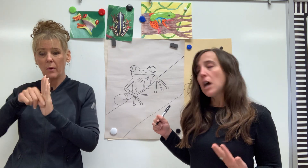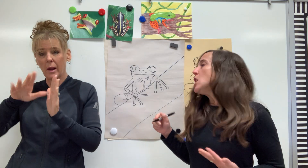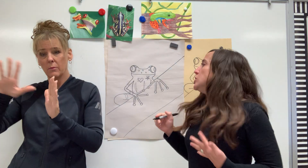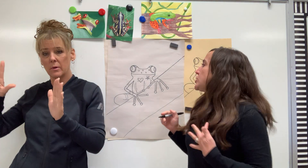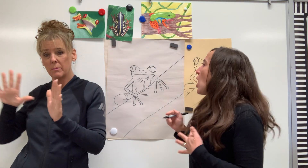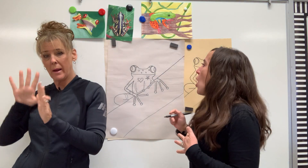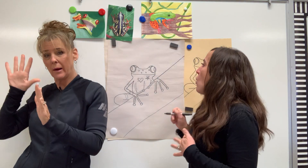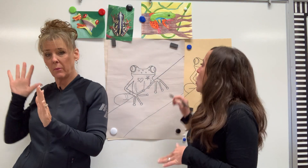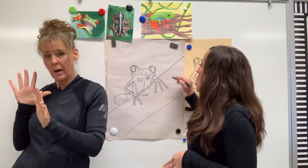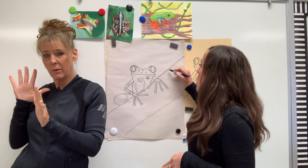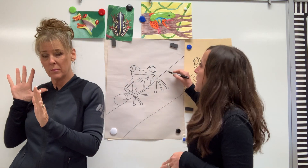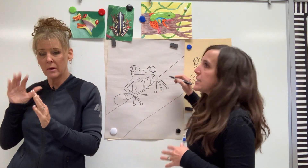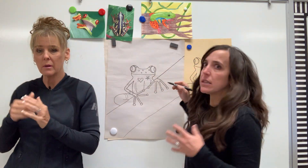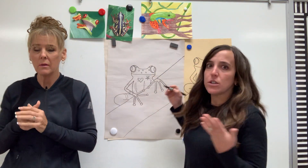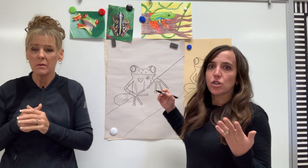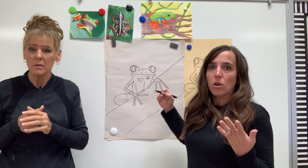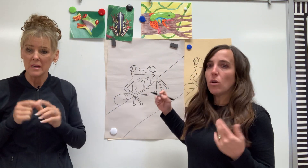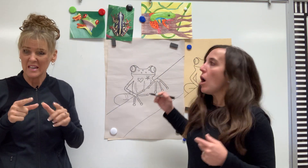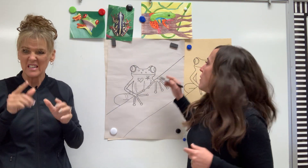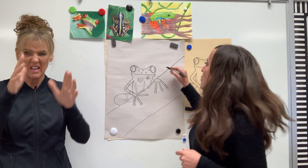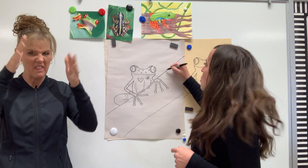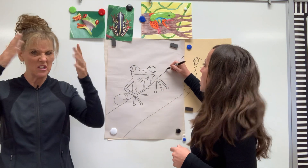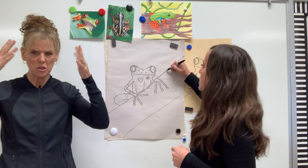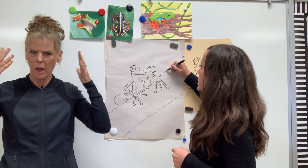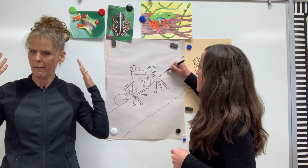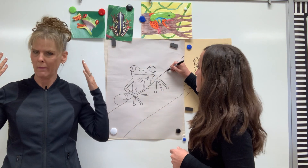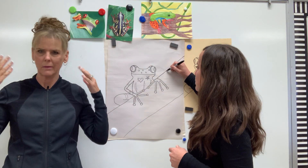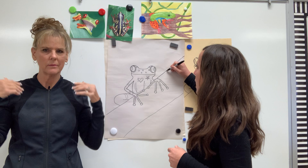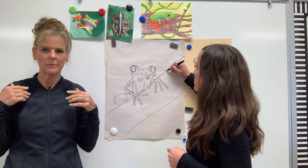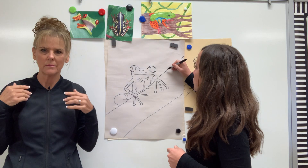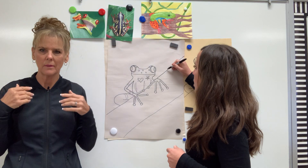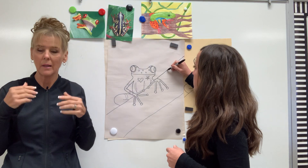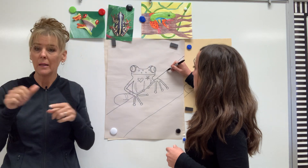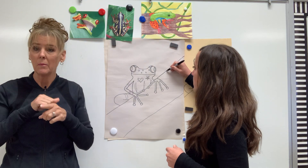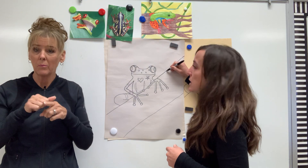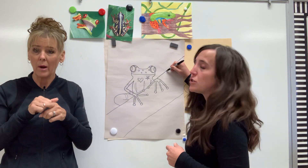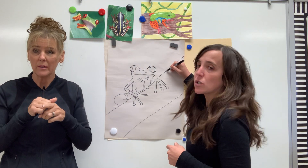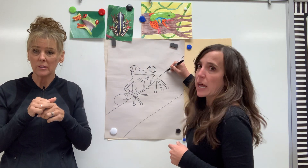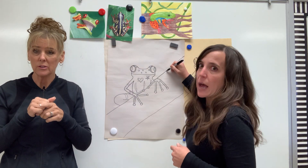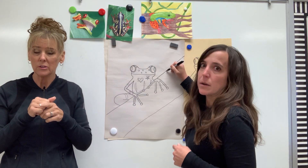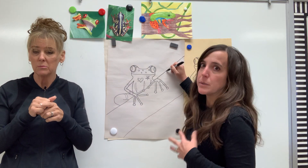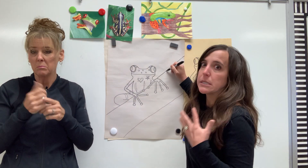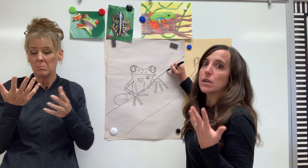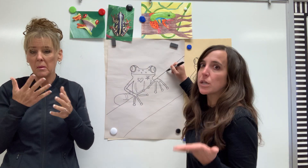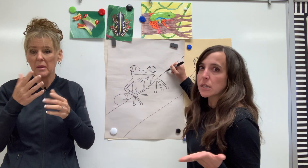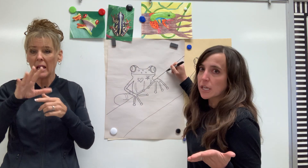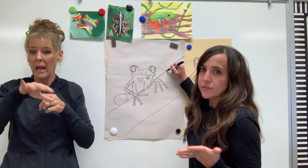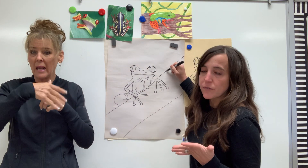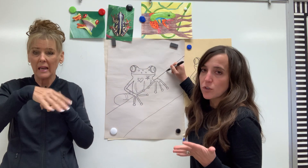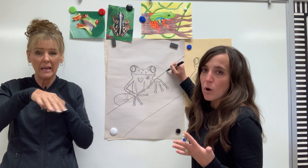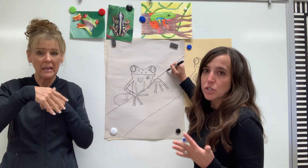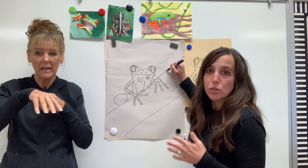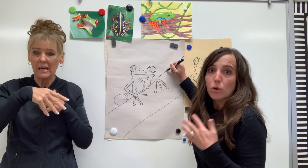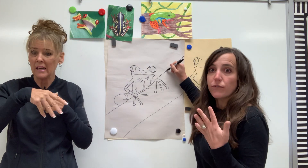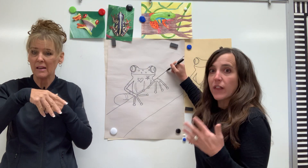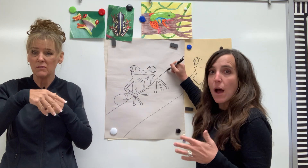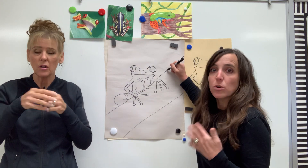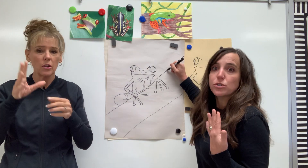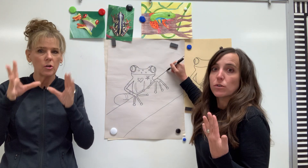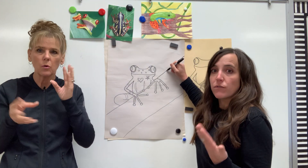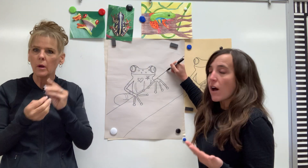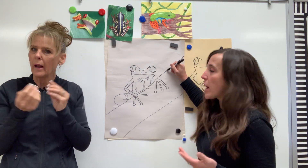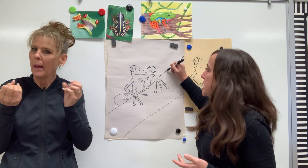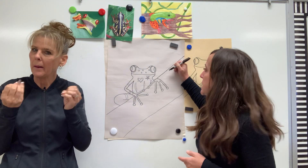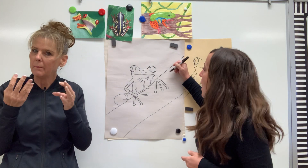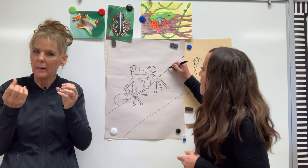drawings. So, he's in the jungle, of course. Let's practice drawing some leaves. You could add a bazillion leaves if you want to, or